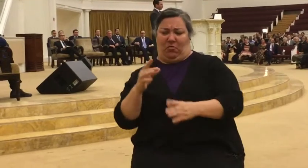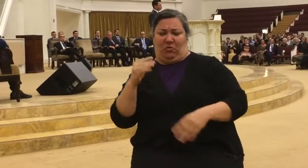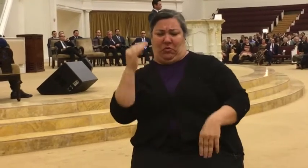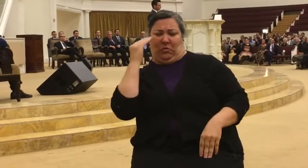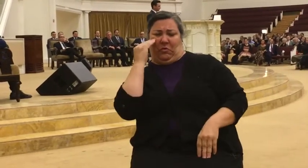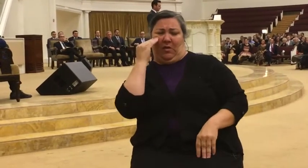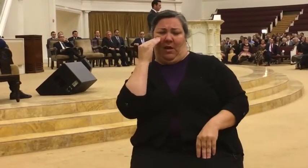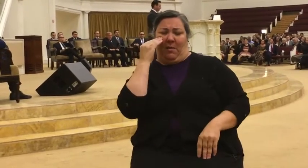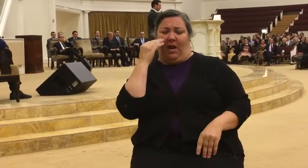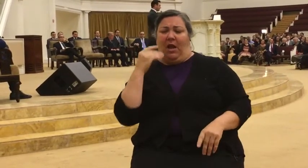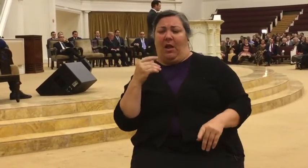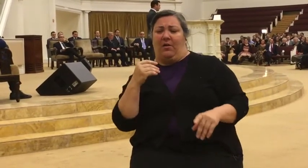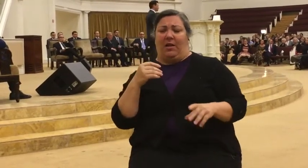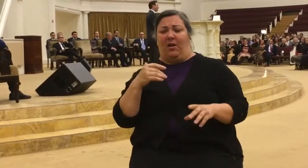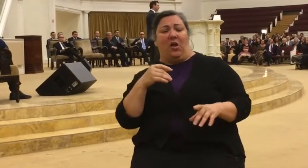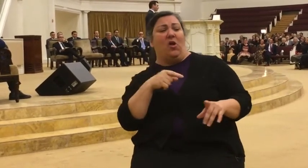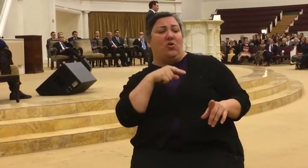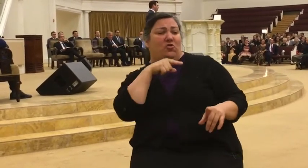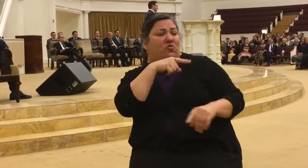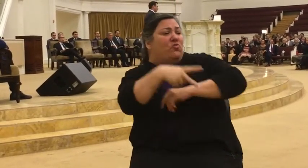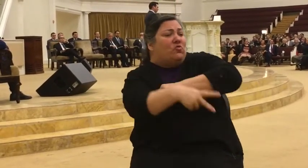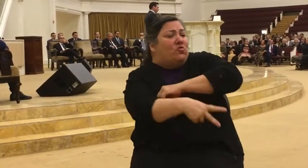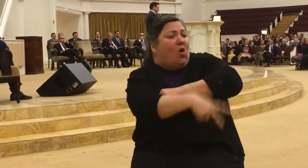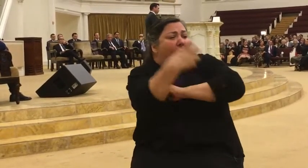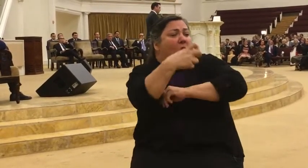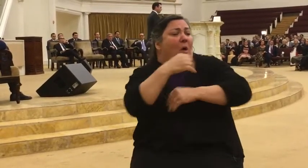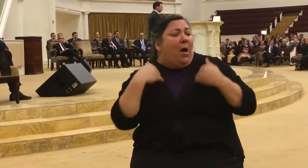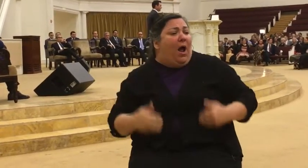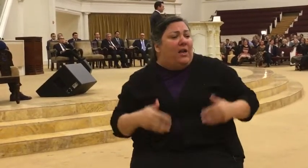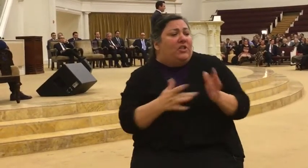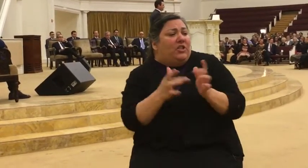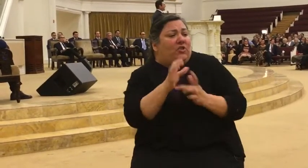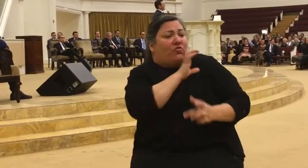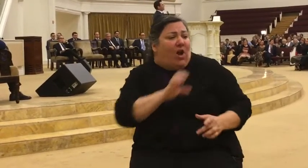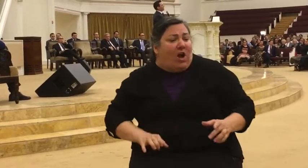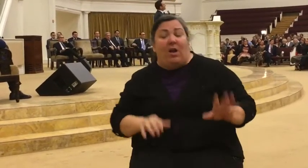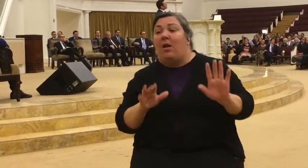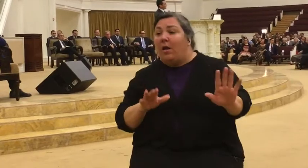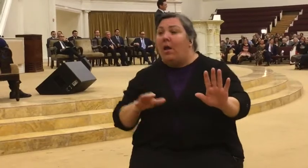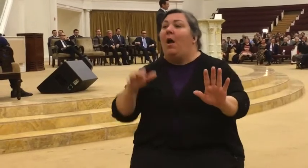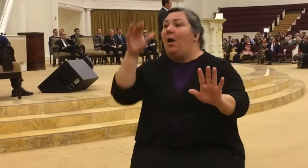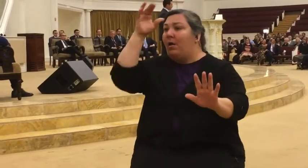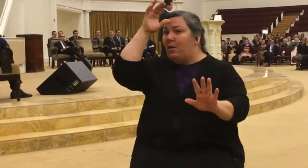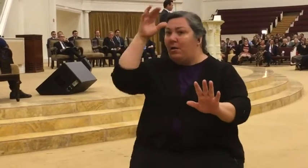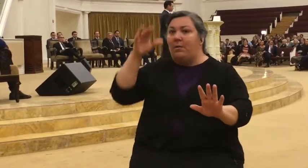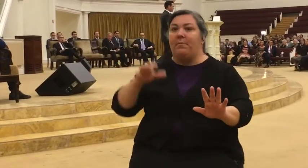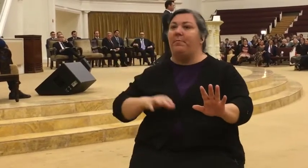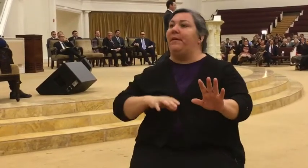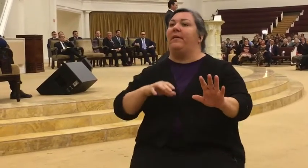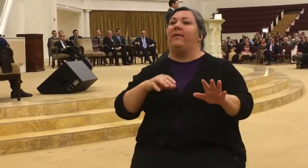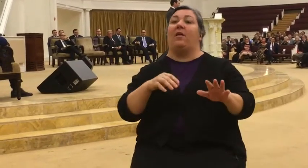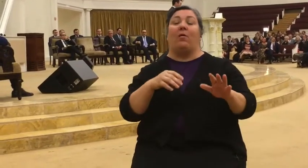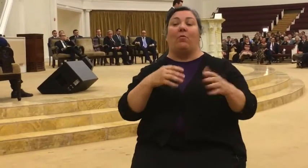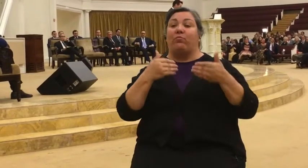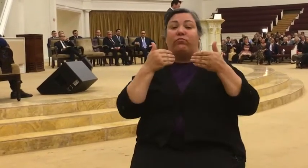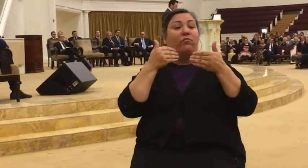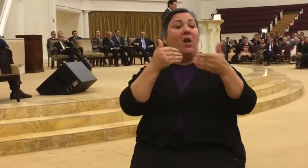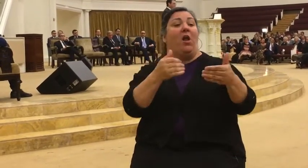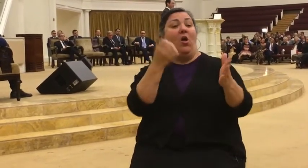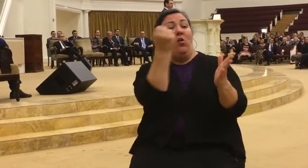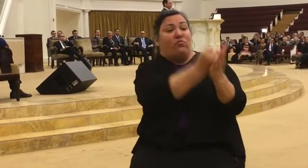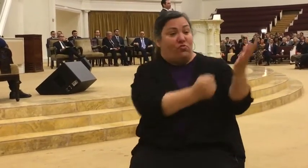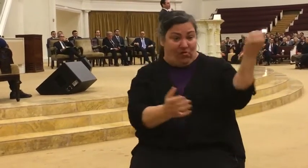being accused of stealing the missing body of Jesus Christ. Men had not hesitated to crucify their